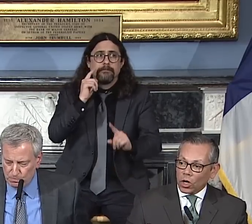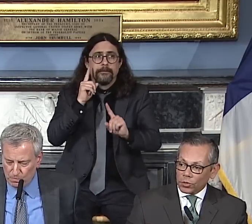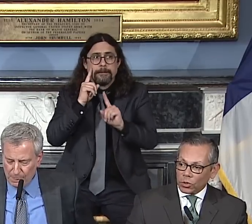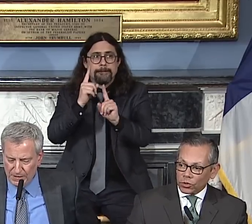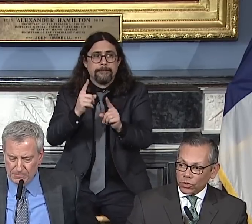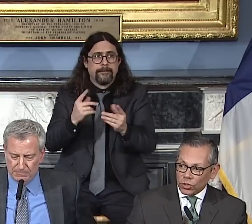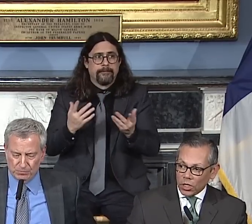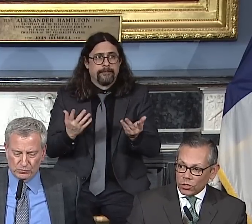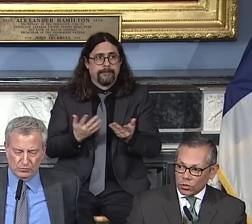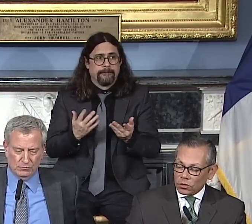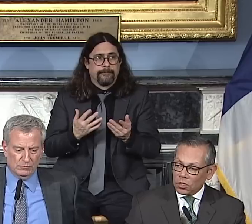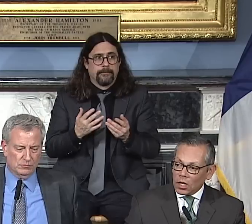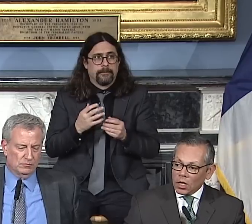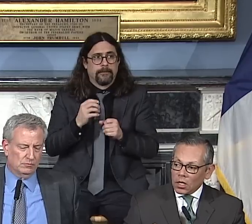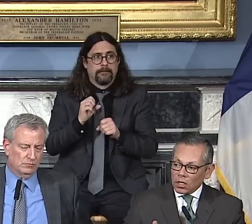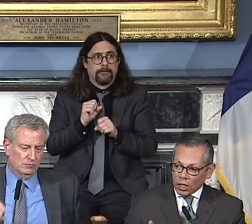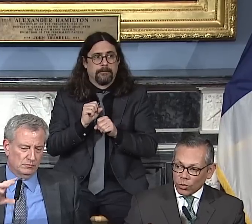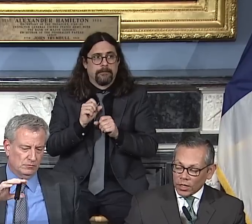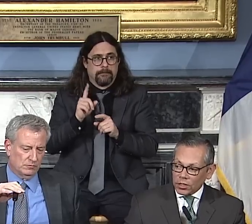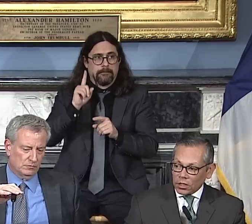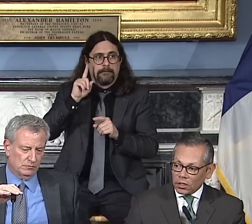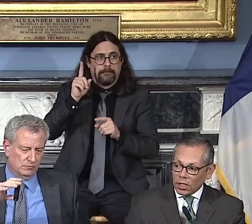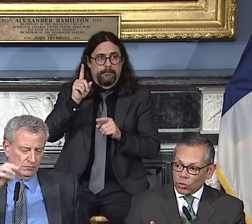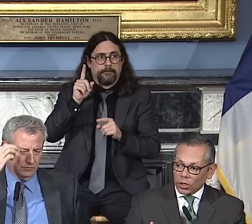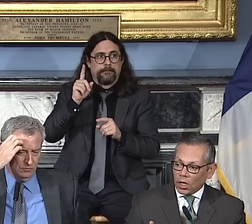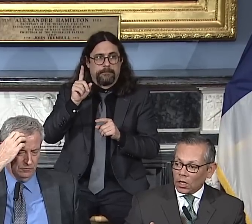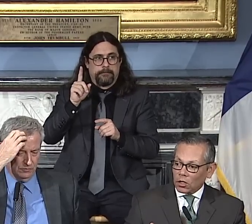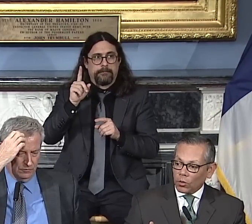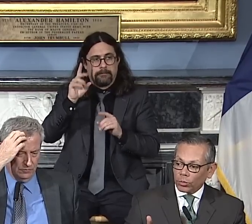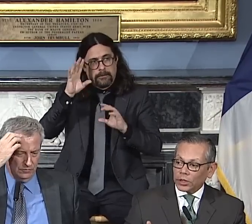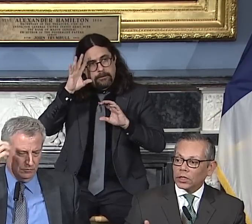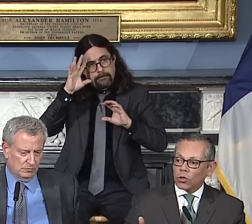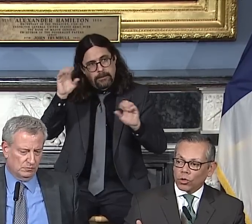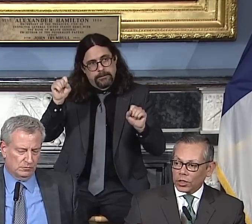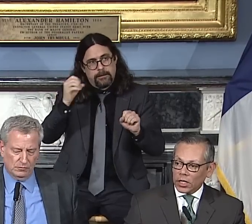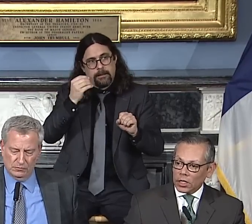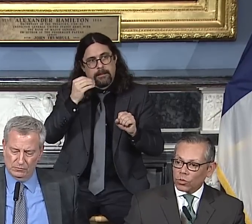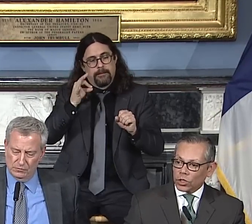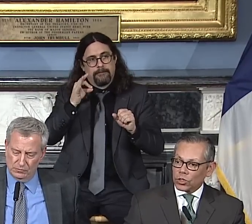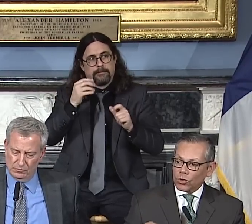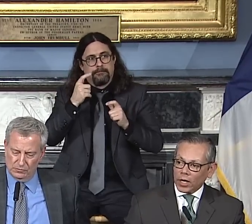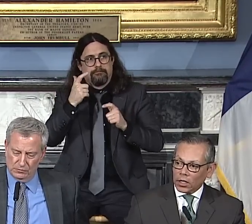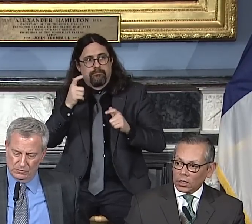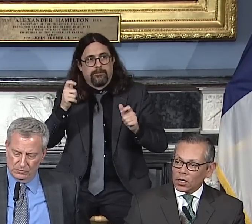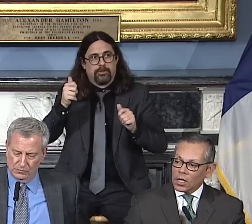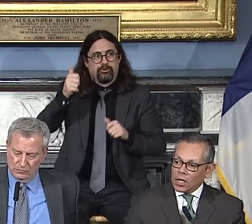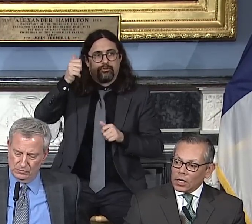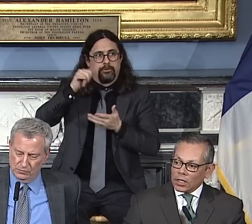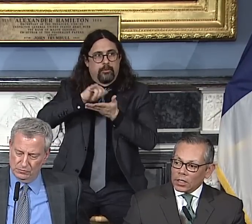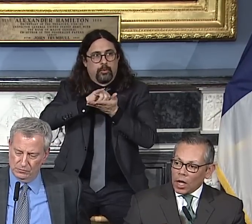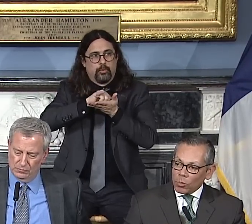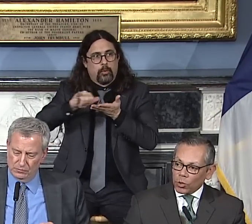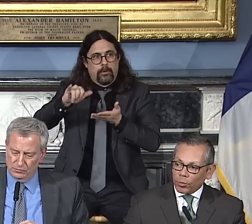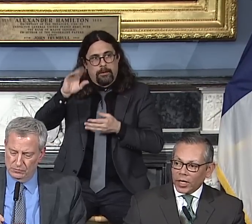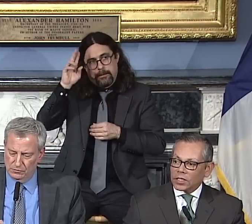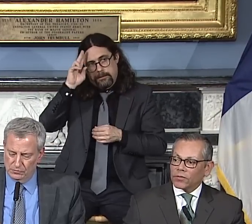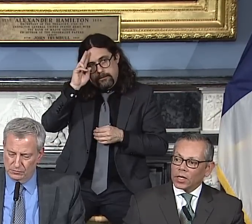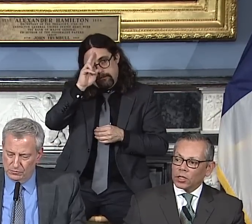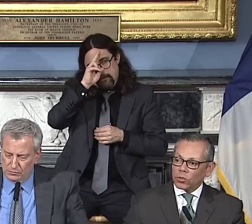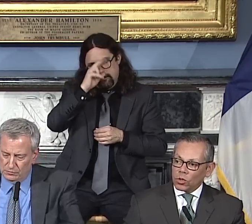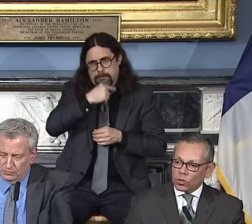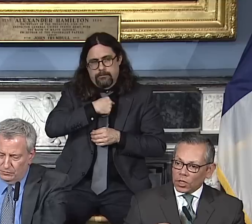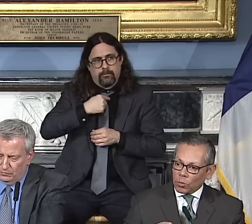Greater New York Hospital Association, Ken Rasky, and we are completely coordinated. We're tracking number of